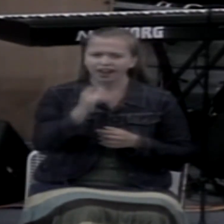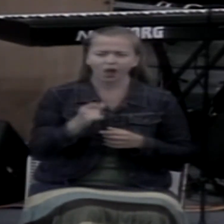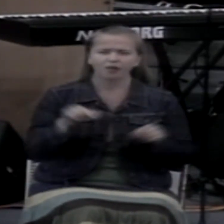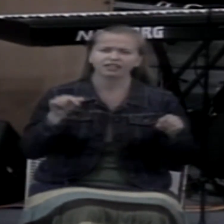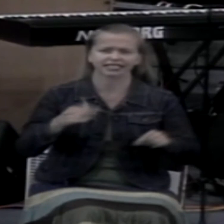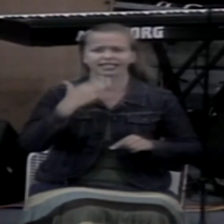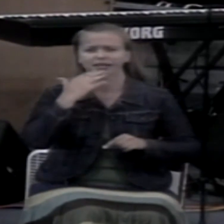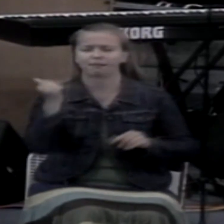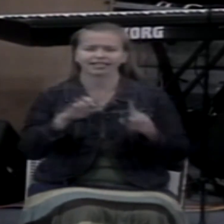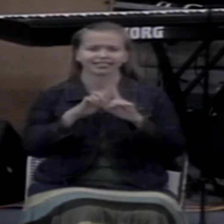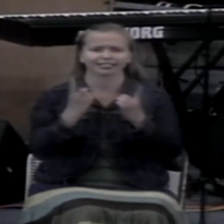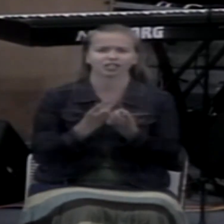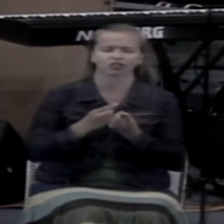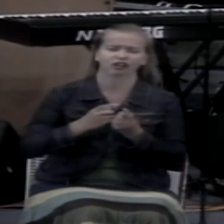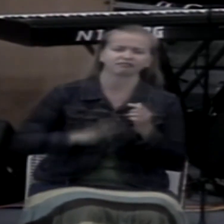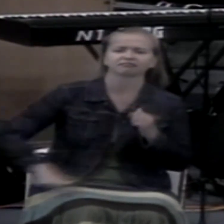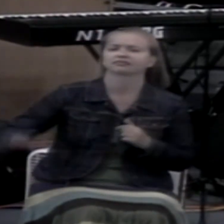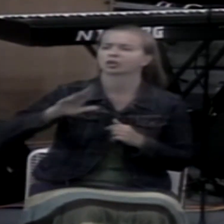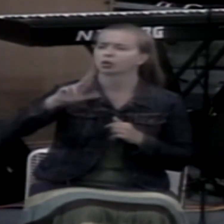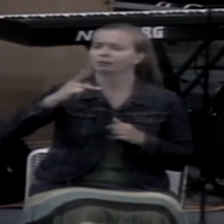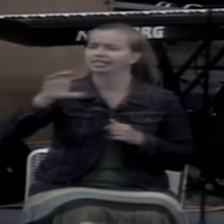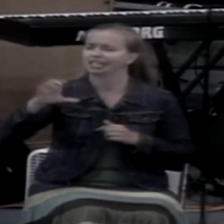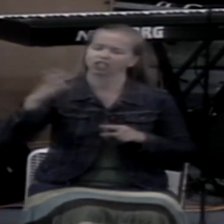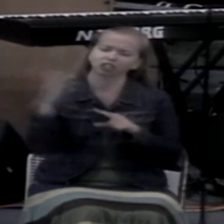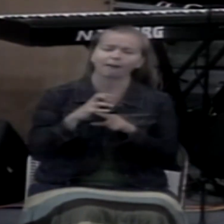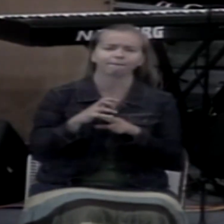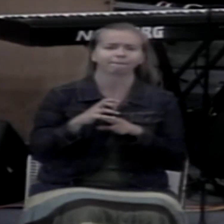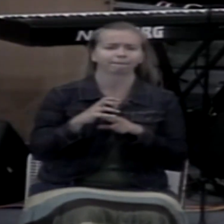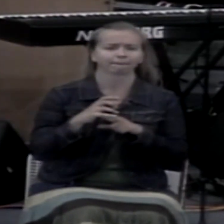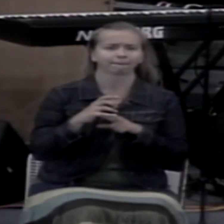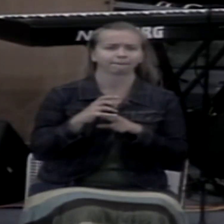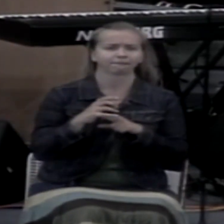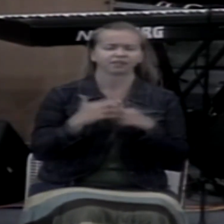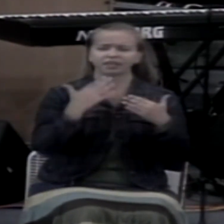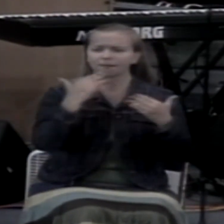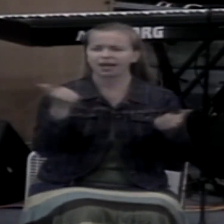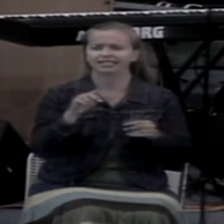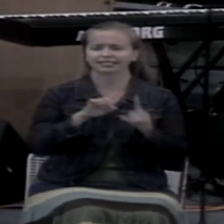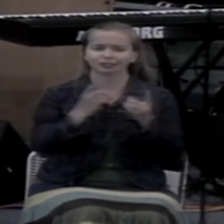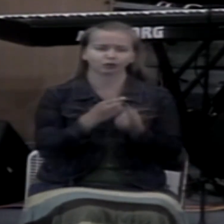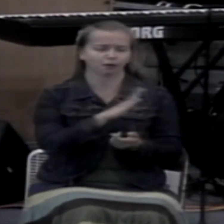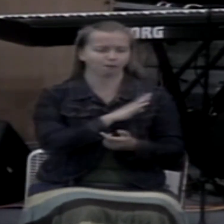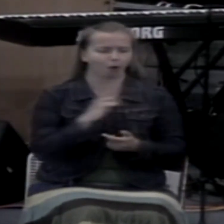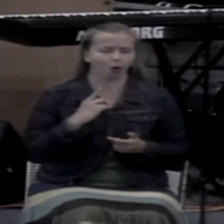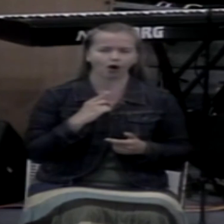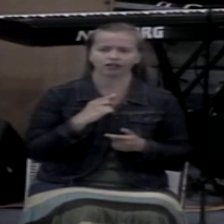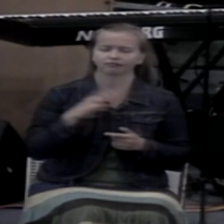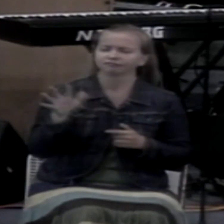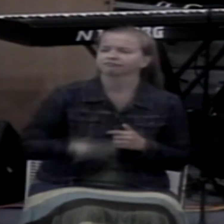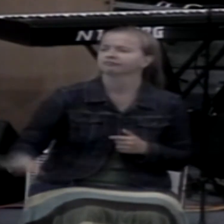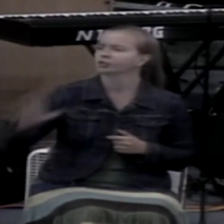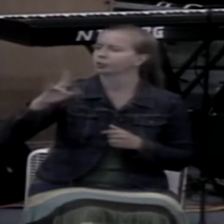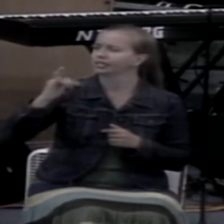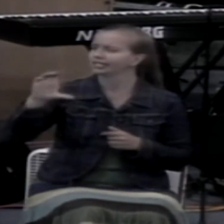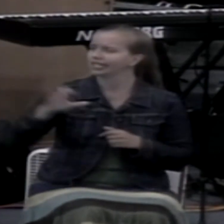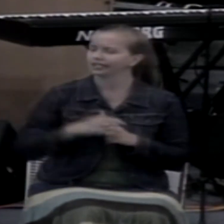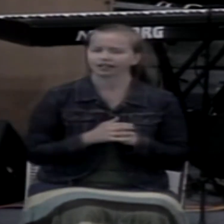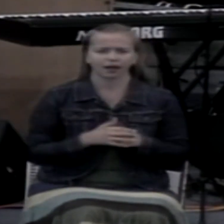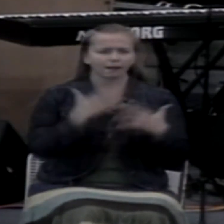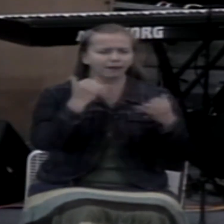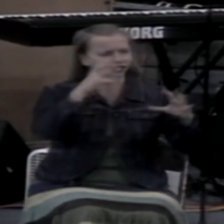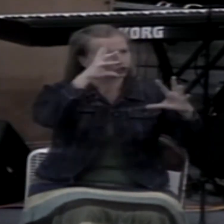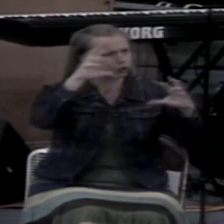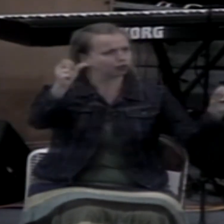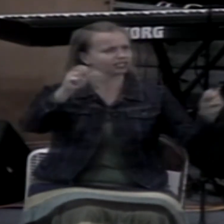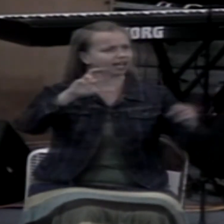What's wrong with that? It's a glorious church without spot or wrinkle. We submit